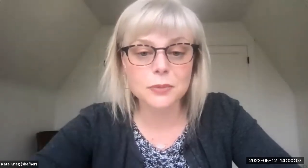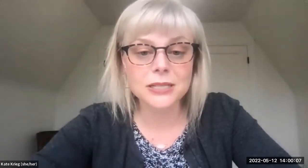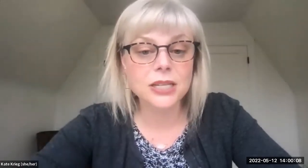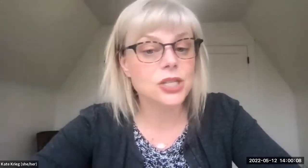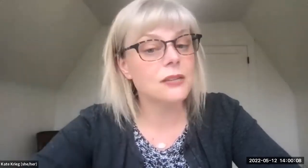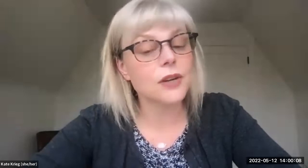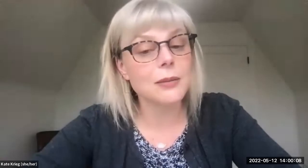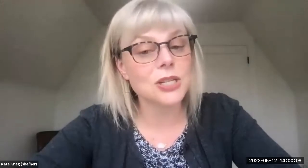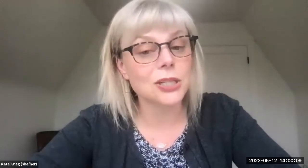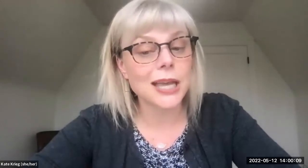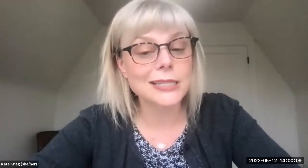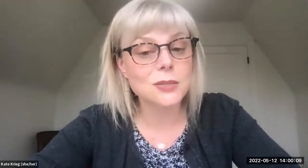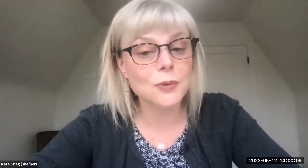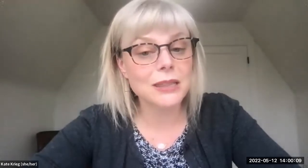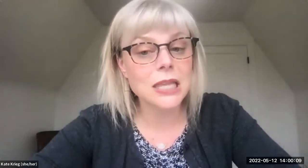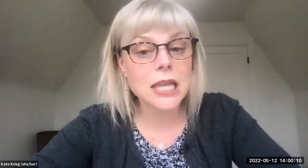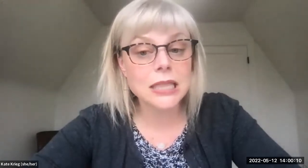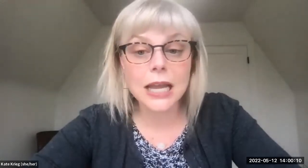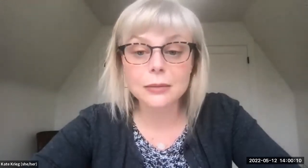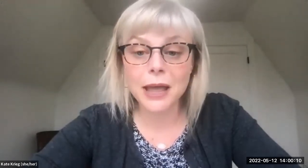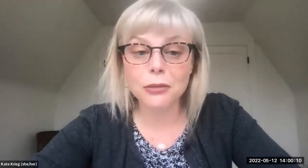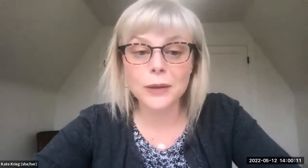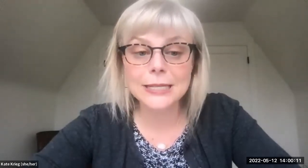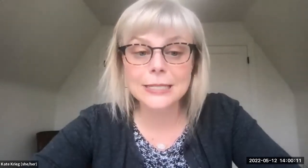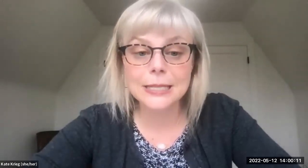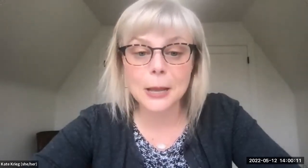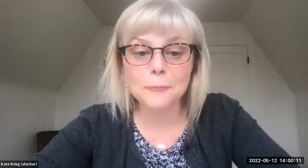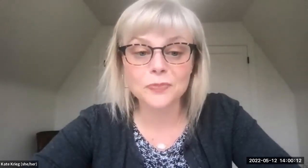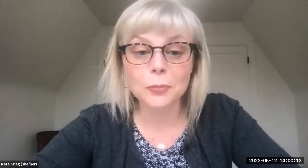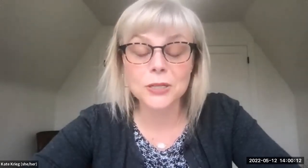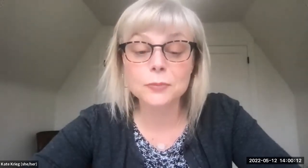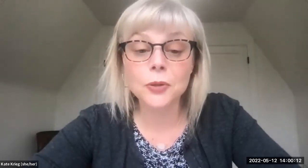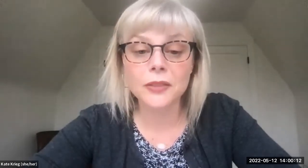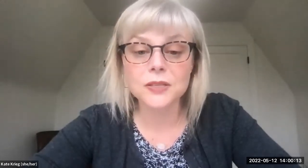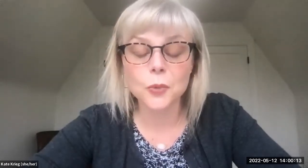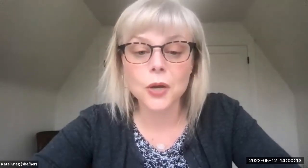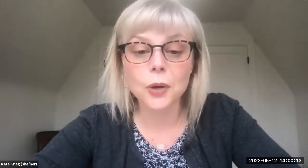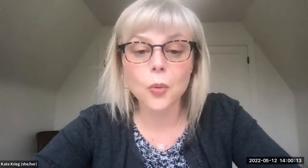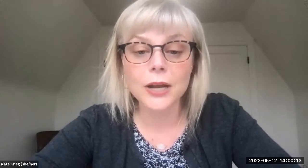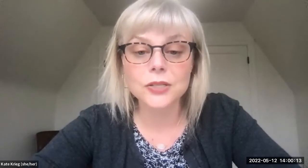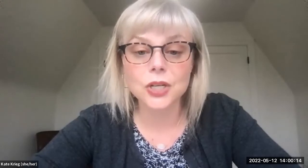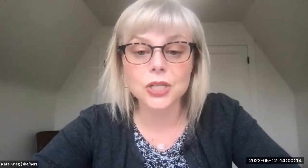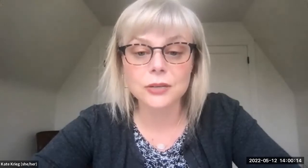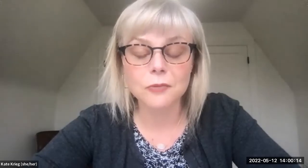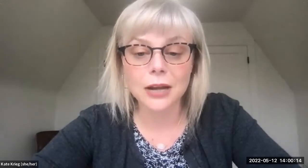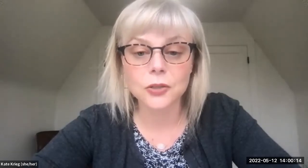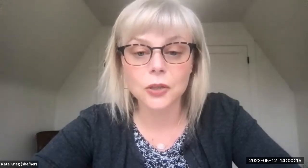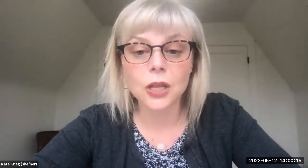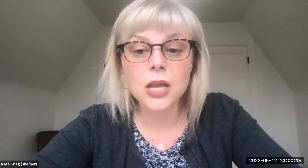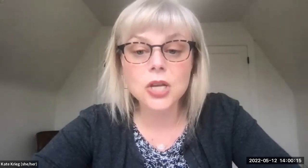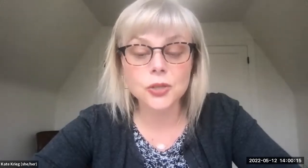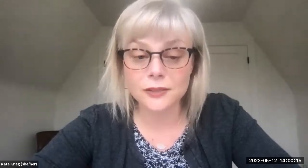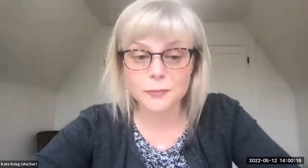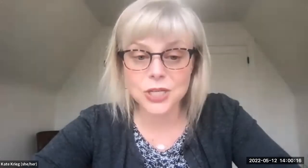of this presentation very much aligns with the guided pathways principle that this work requires urgent,